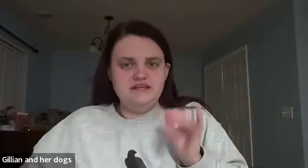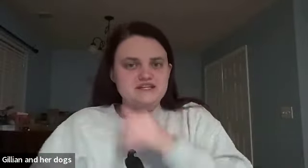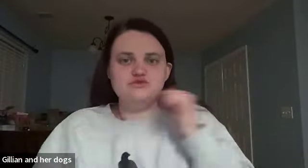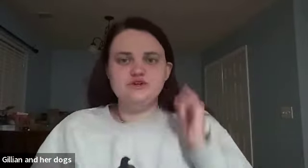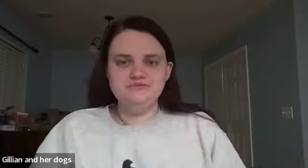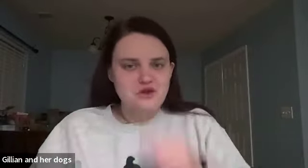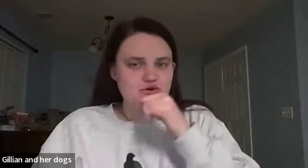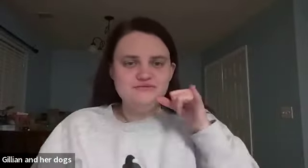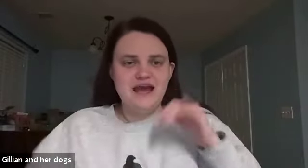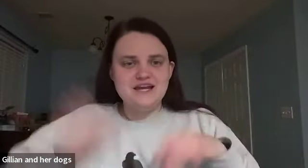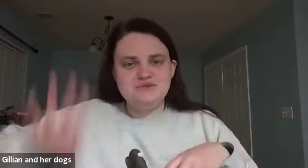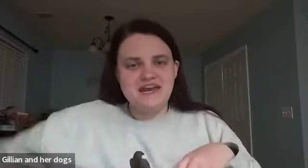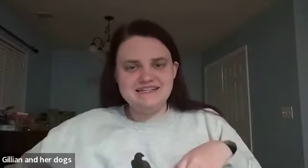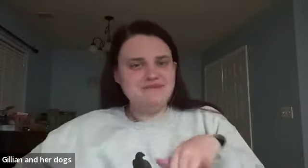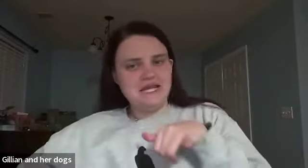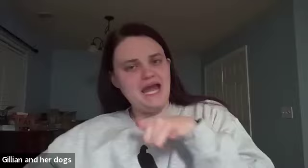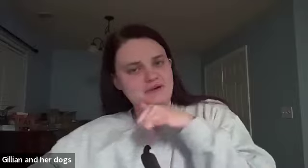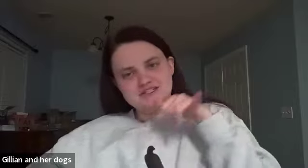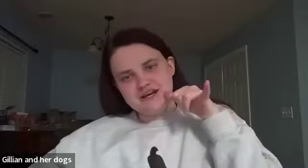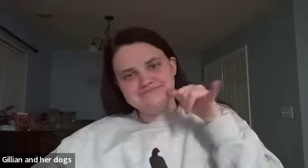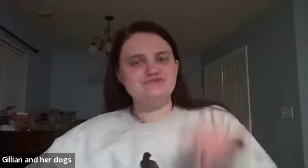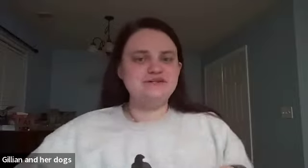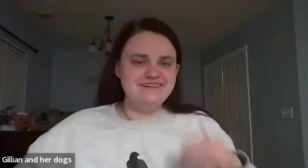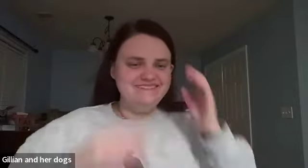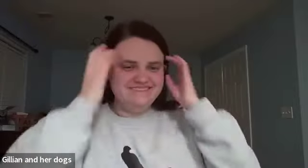one that is. Rude. I just put that hand down, be like, no, we're not trying. Rude.